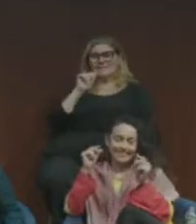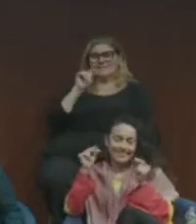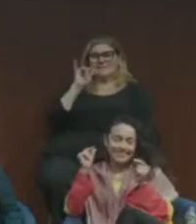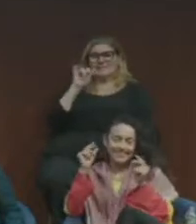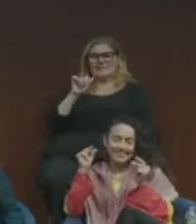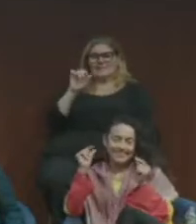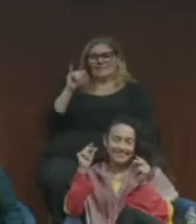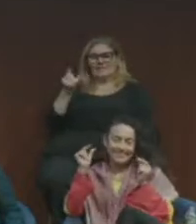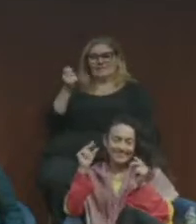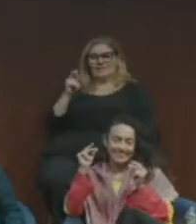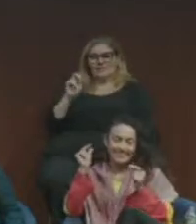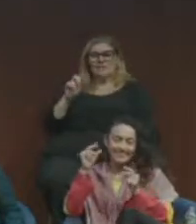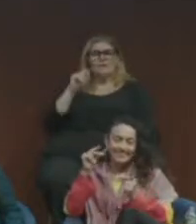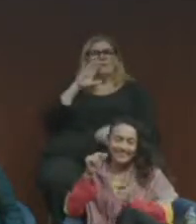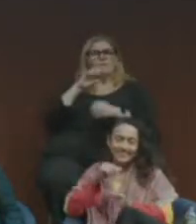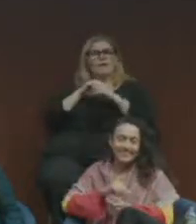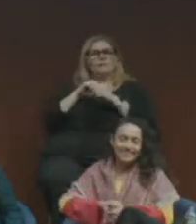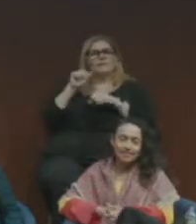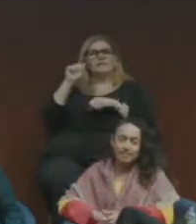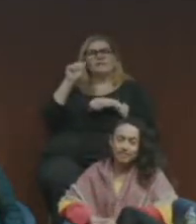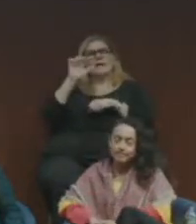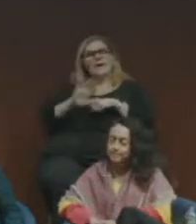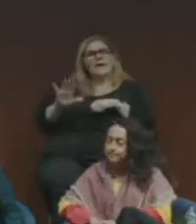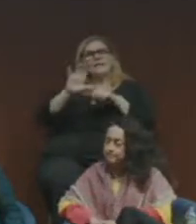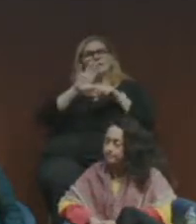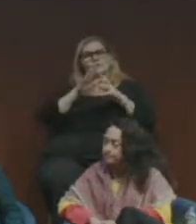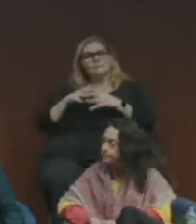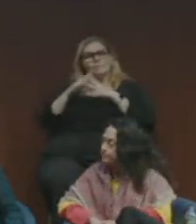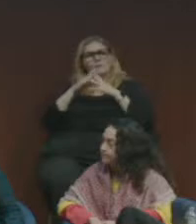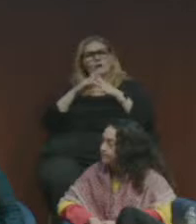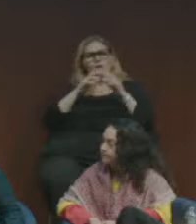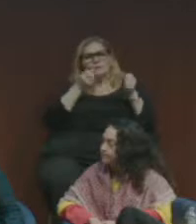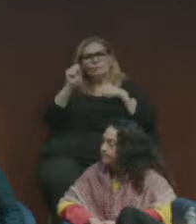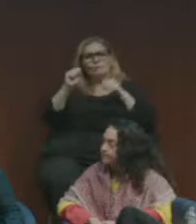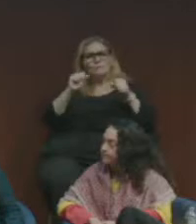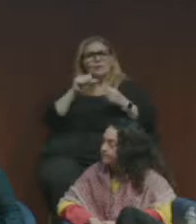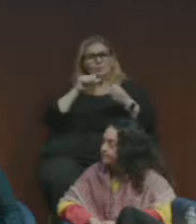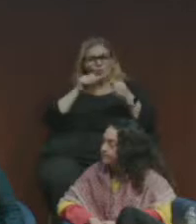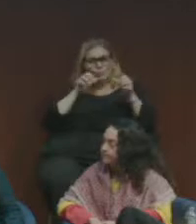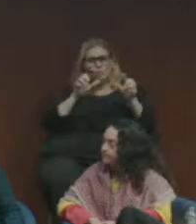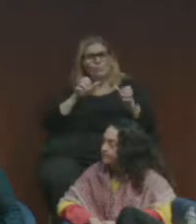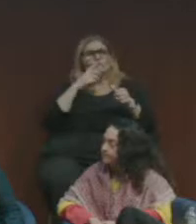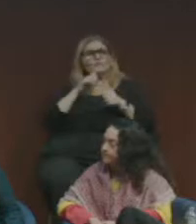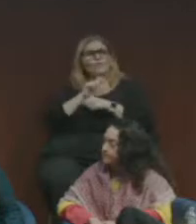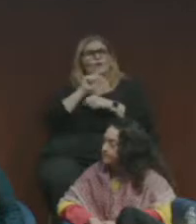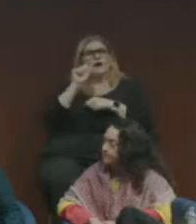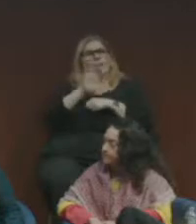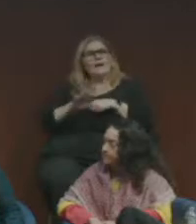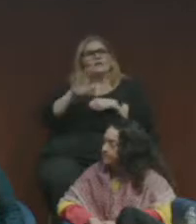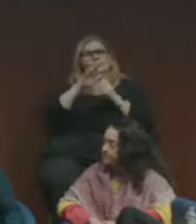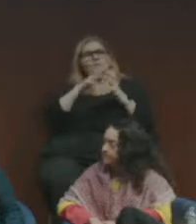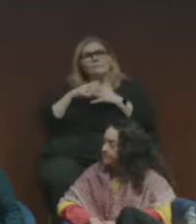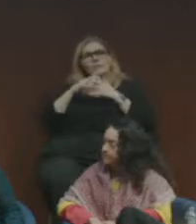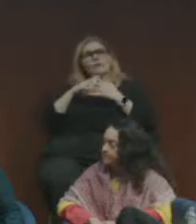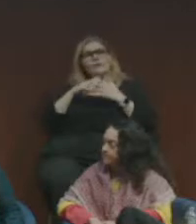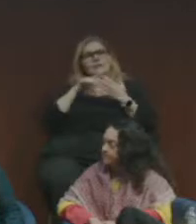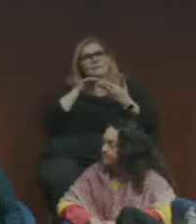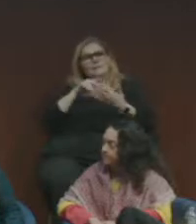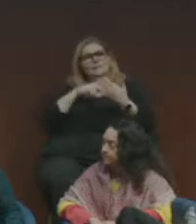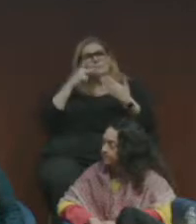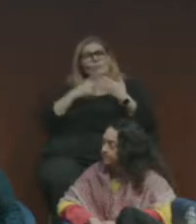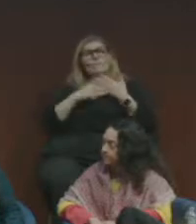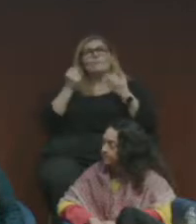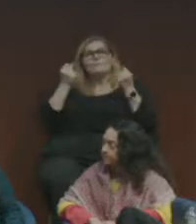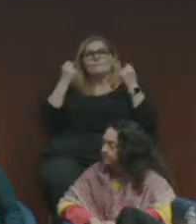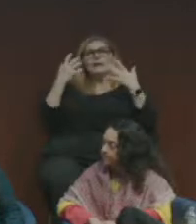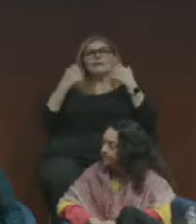that Asian American movement to push for an Asian American Studies program. And after many, many, many years, that